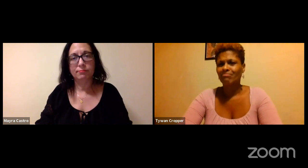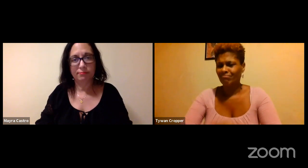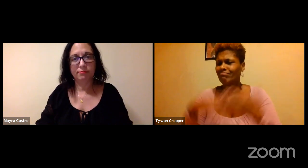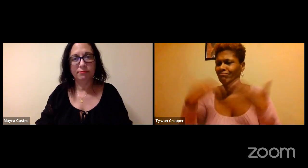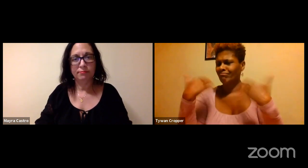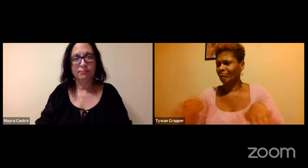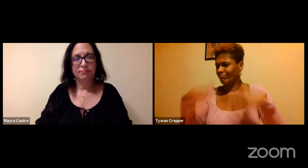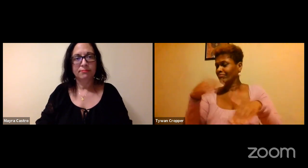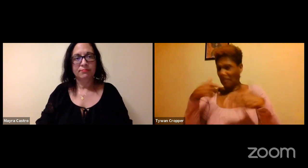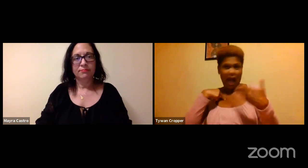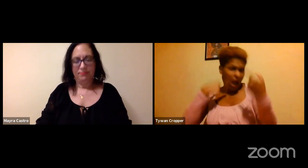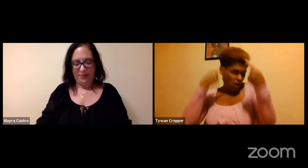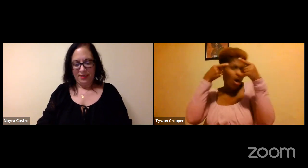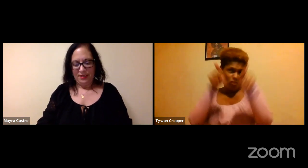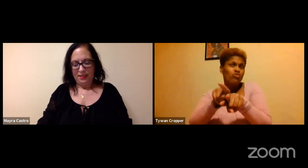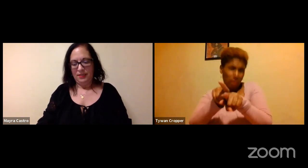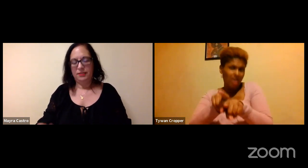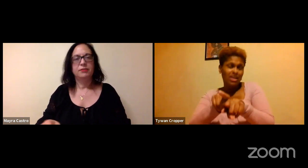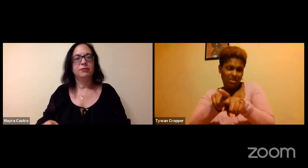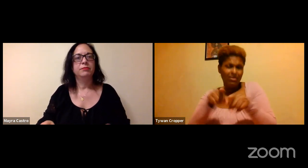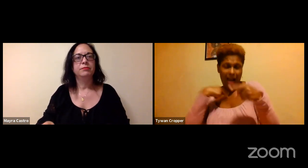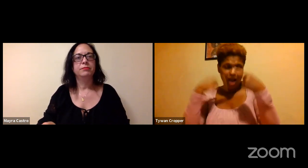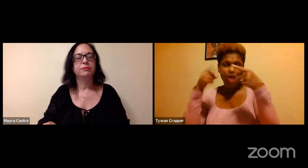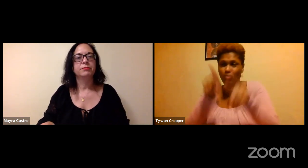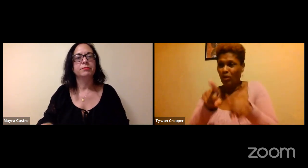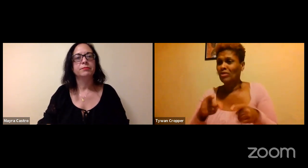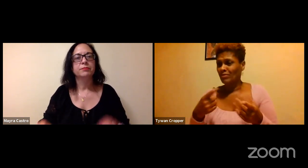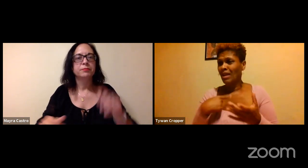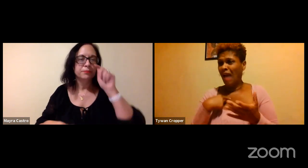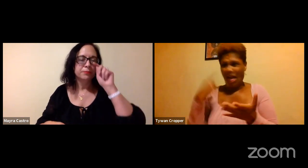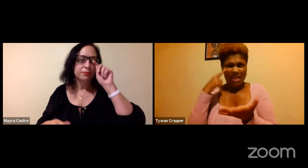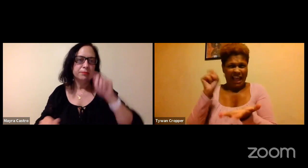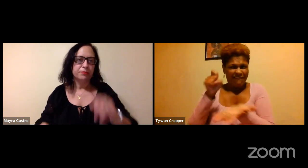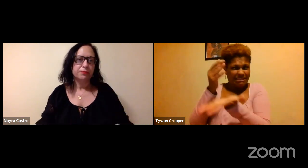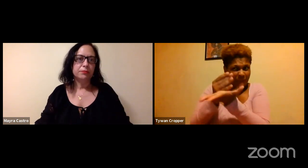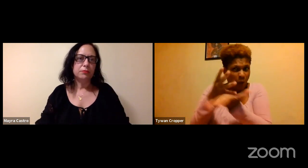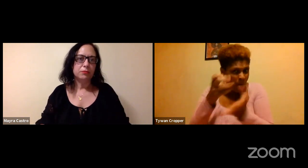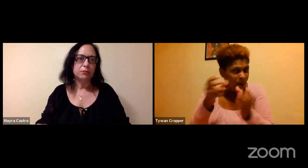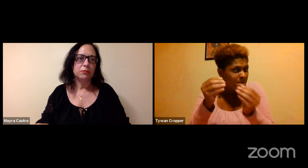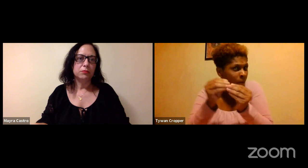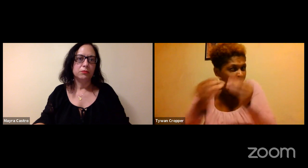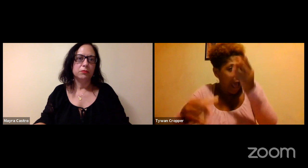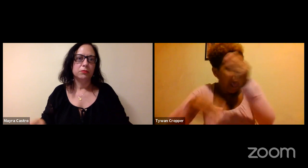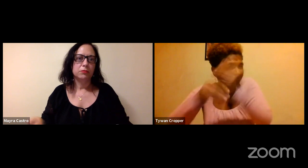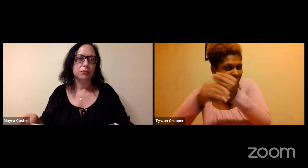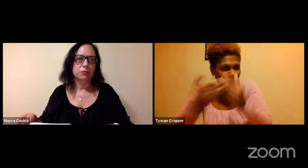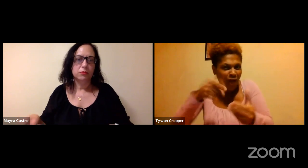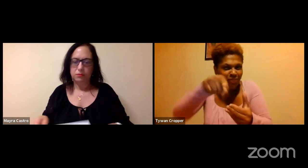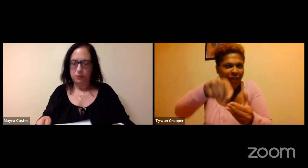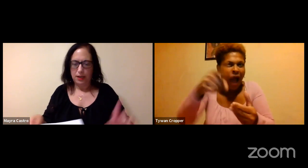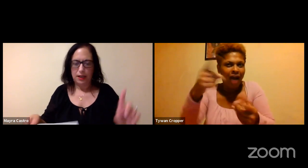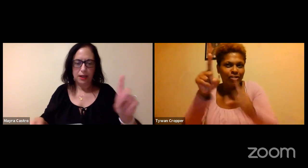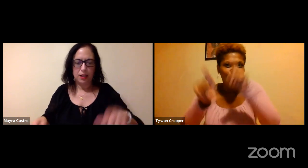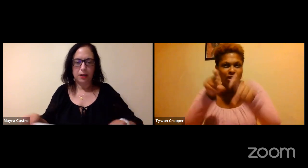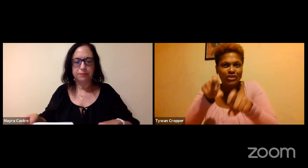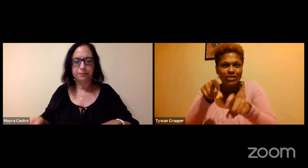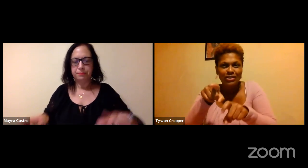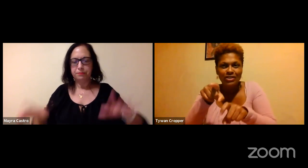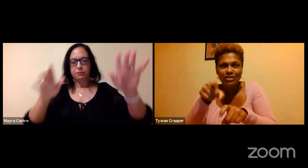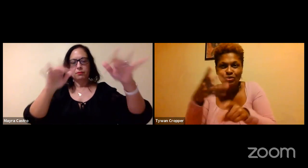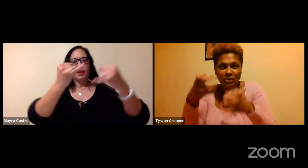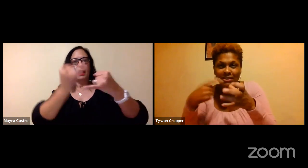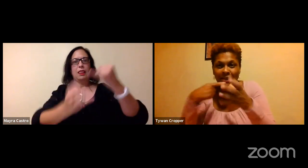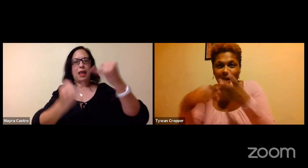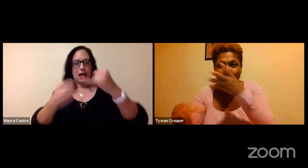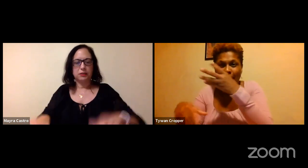another. Open your minds and open your hearts. And I definitely agree with what you're saying. And I wanted to